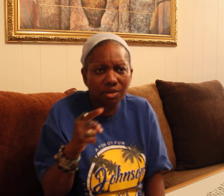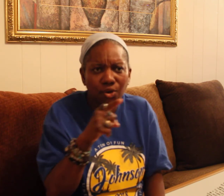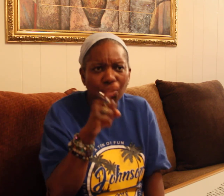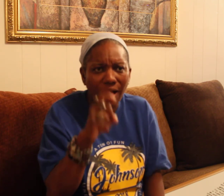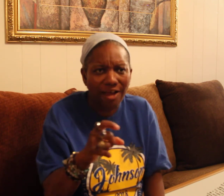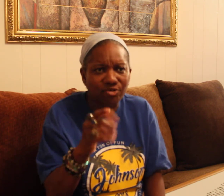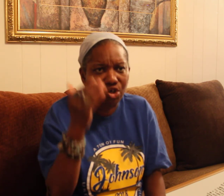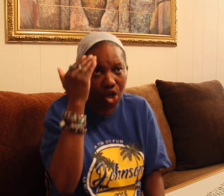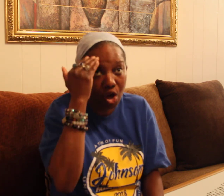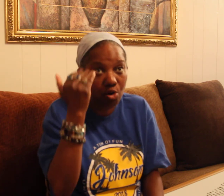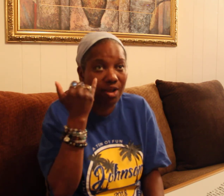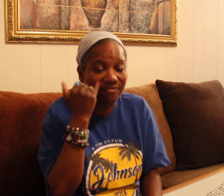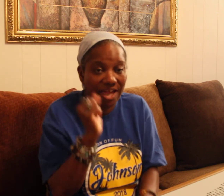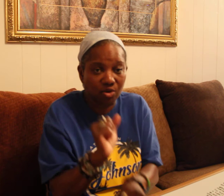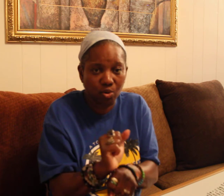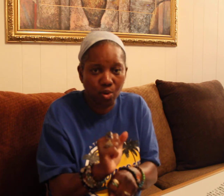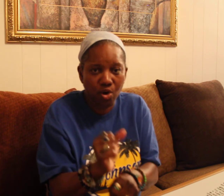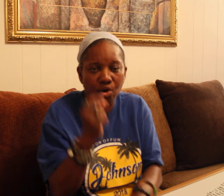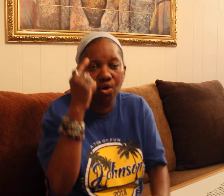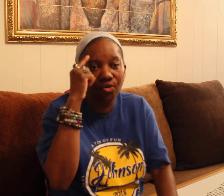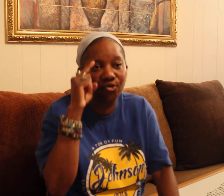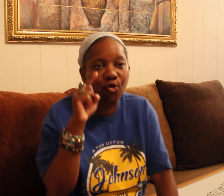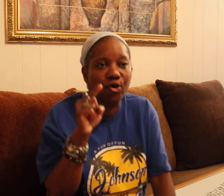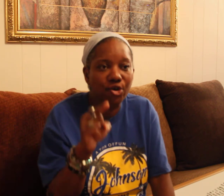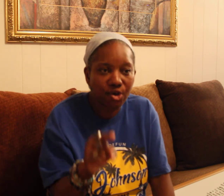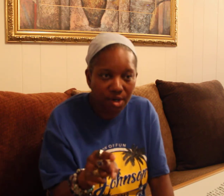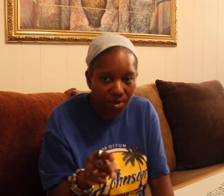You have to know if that's going to work for you.